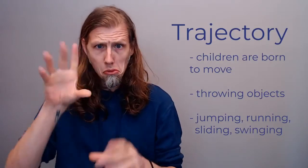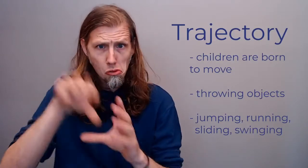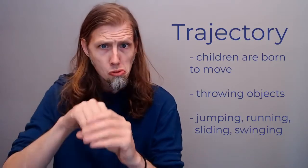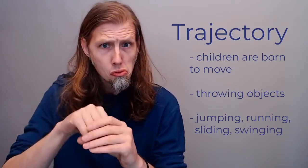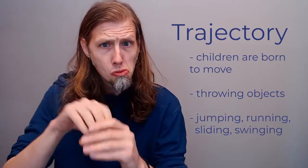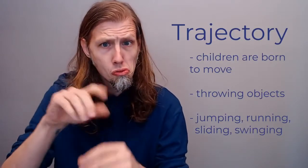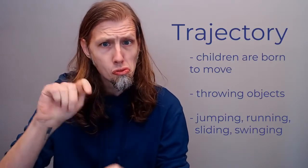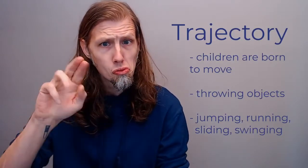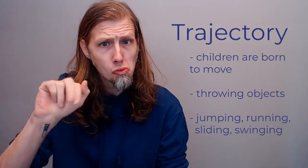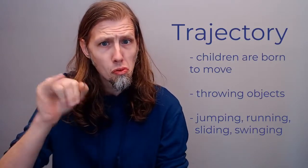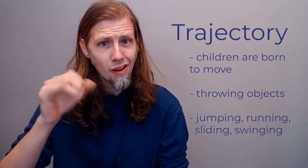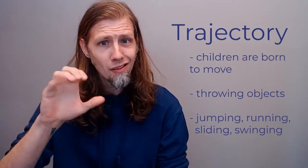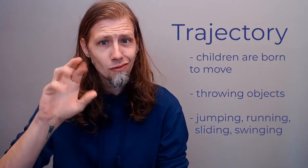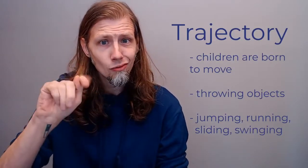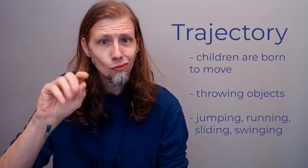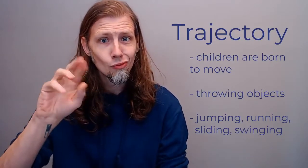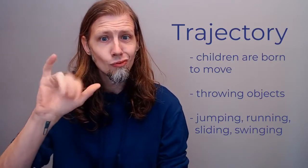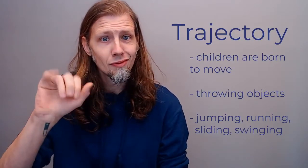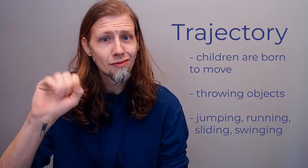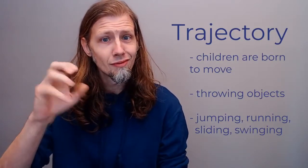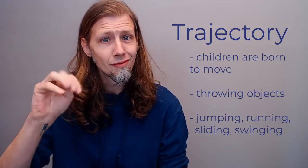them include the schema trajectory?